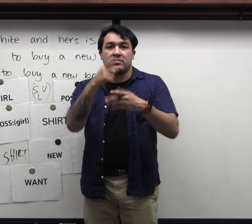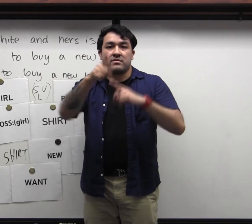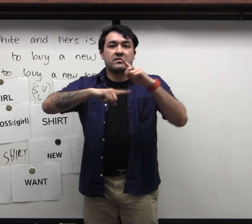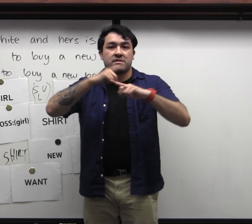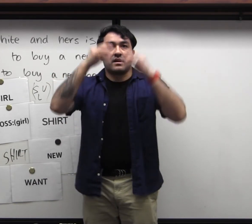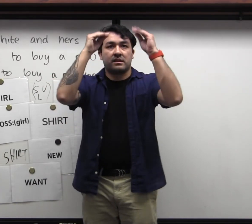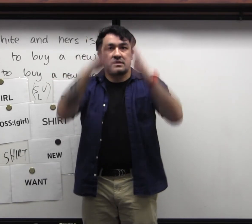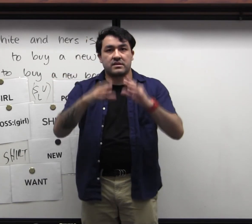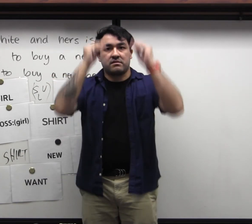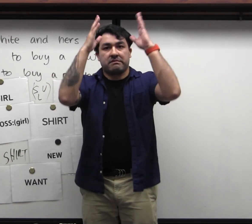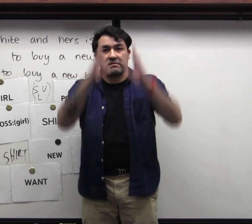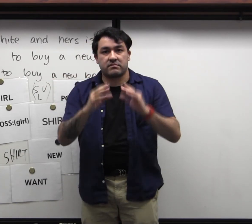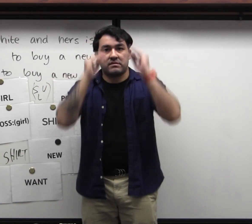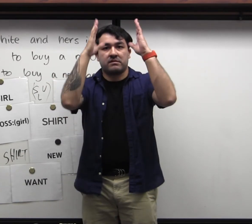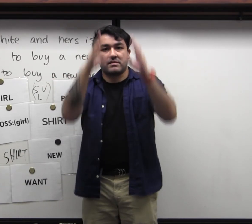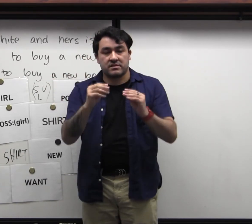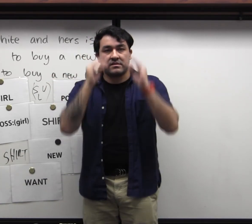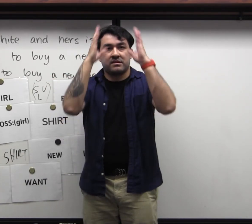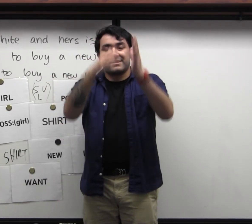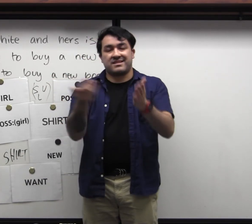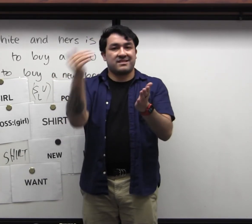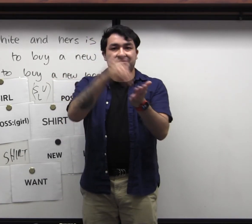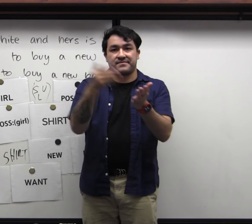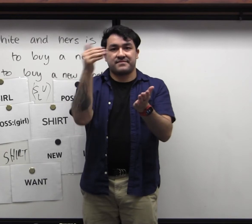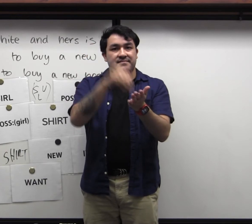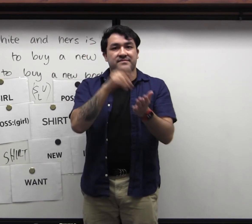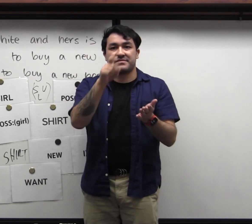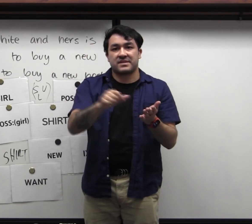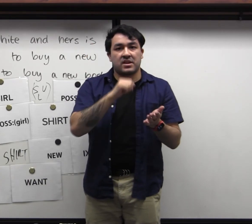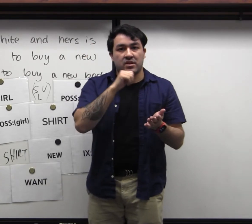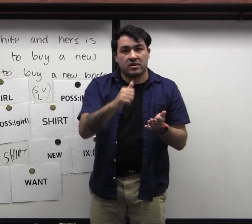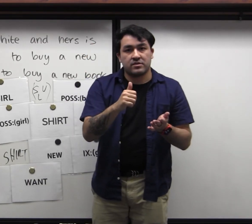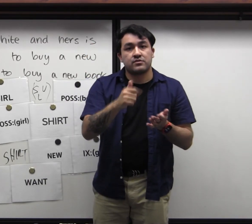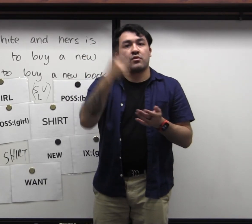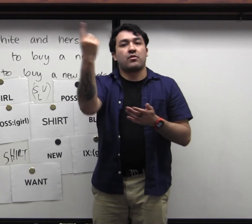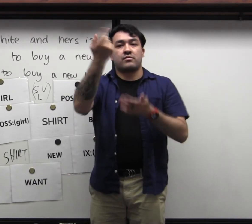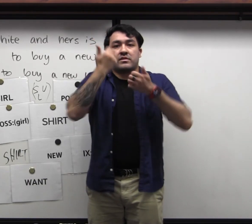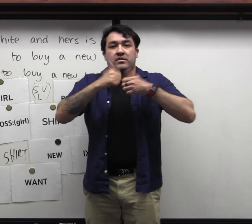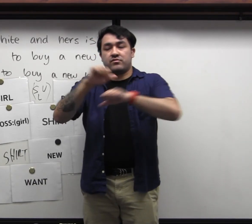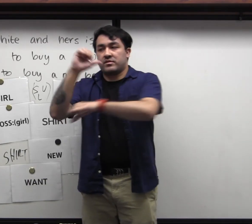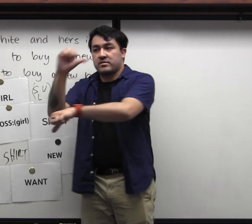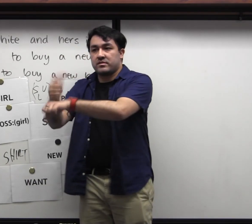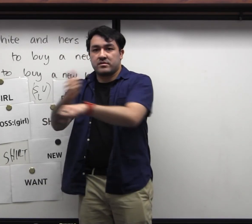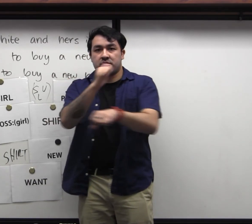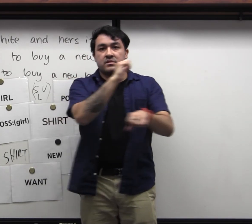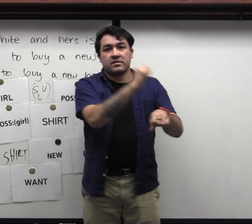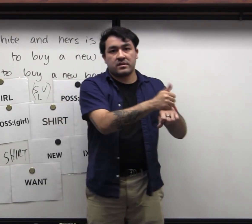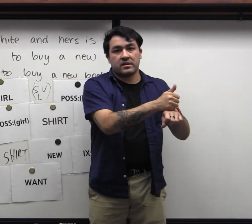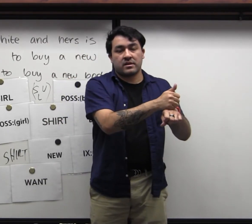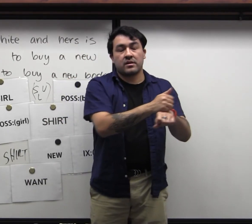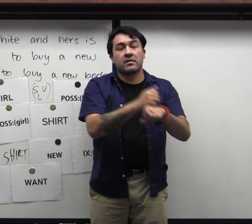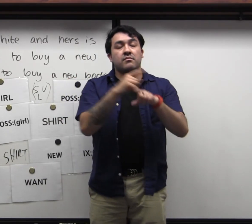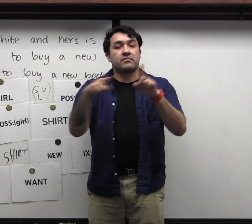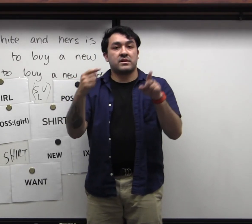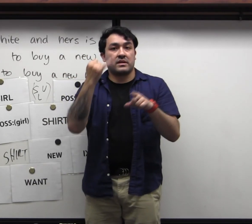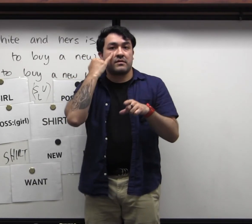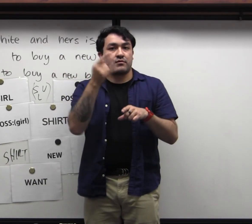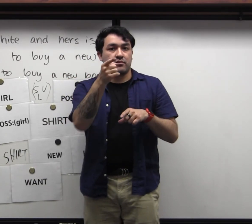will help you, and you don't have to keep signing teacher and teacher and teacher again, right? So always set things up when you